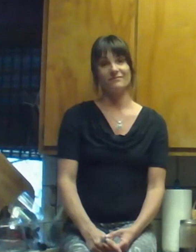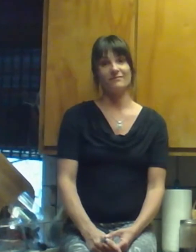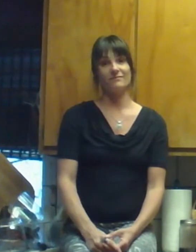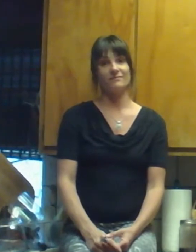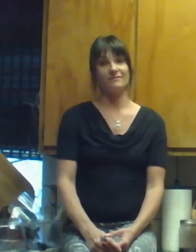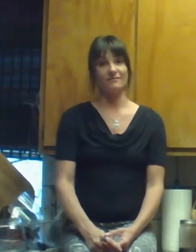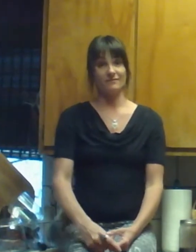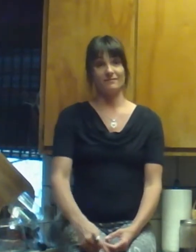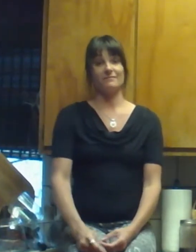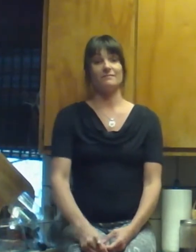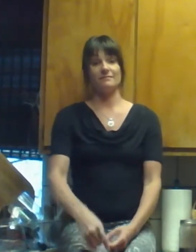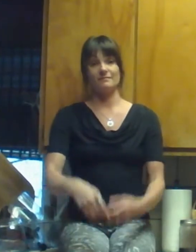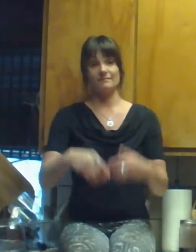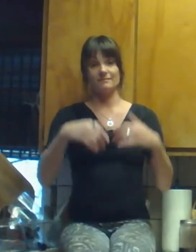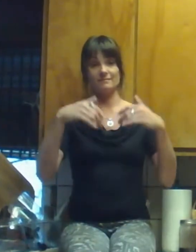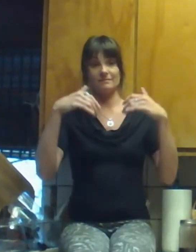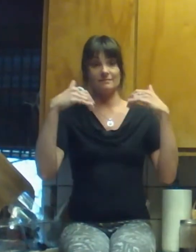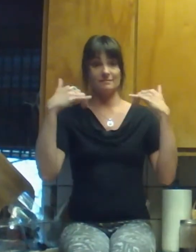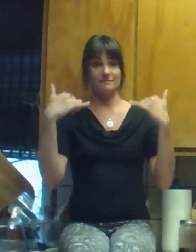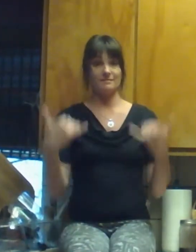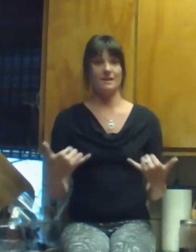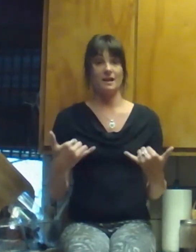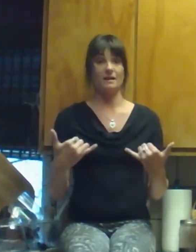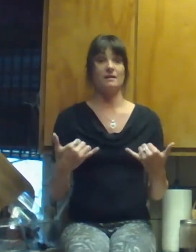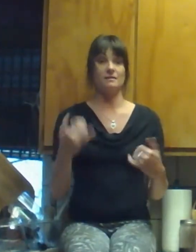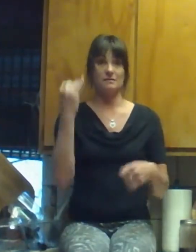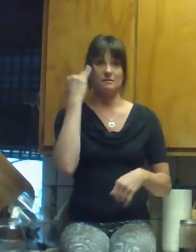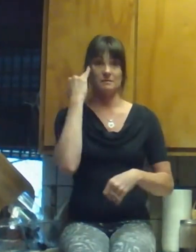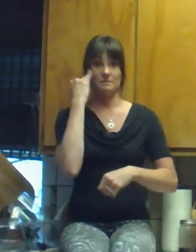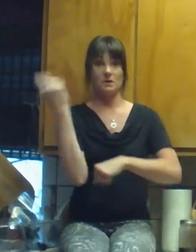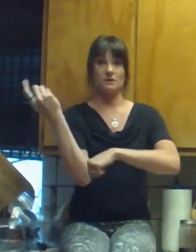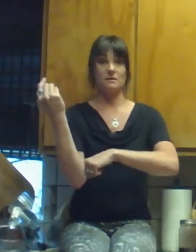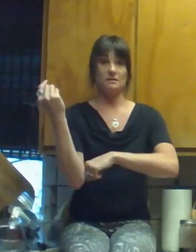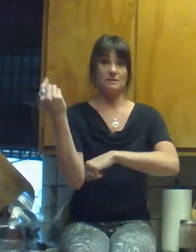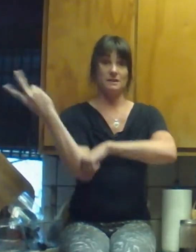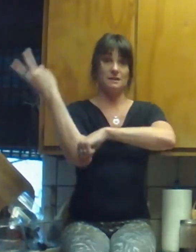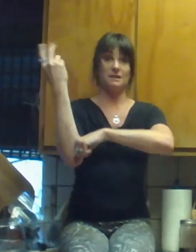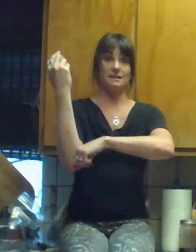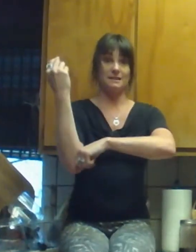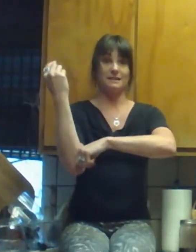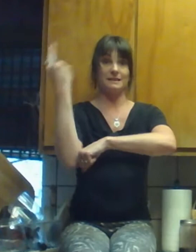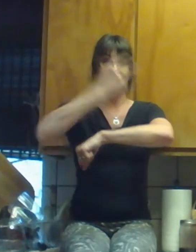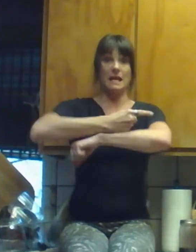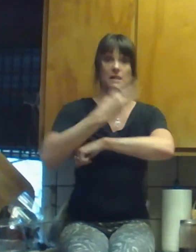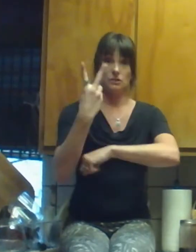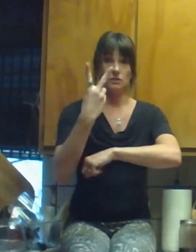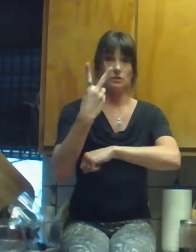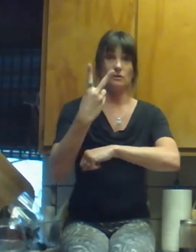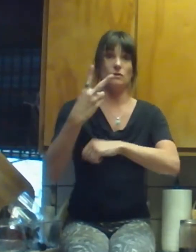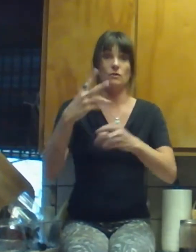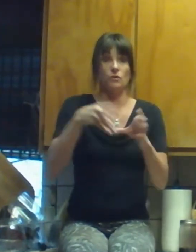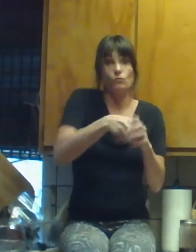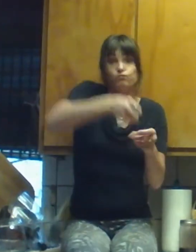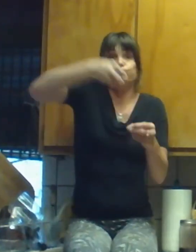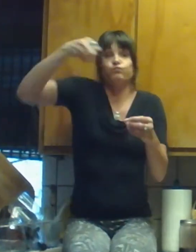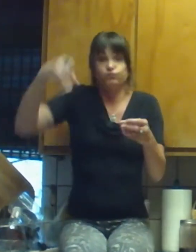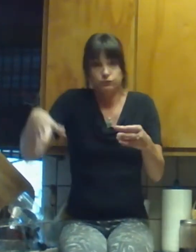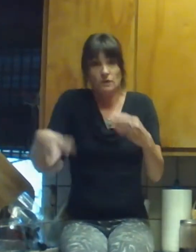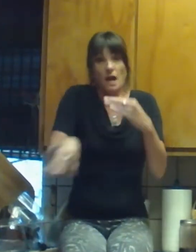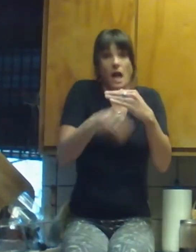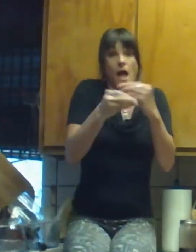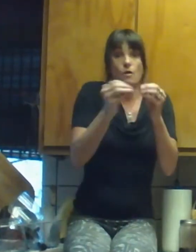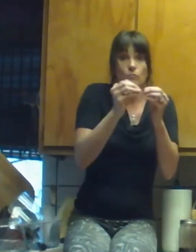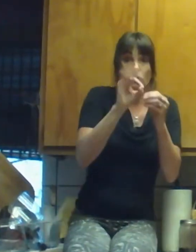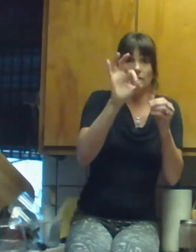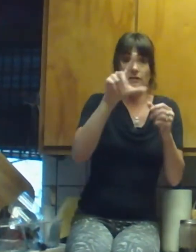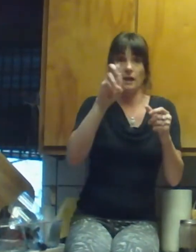And now this is like, you know, day 2. You just dumped out most of your starter, you added some more flour and water,